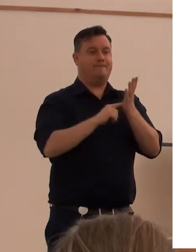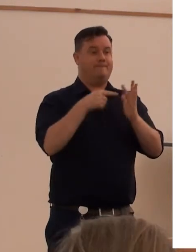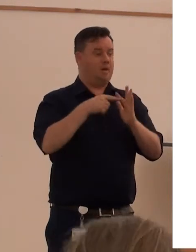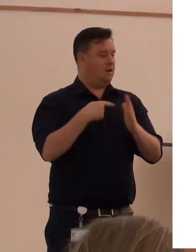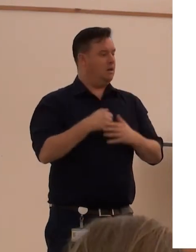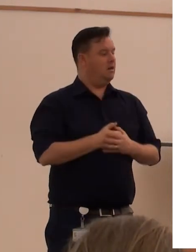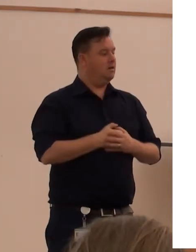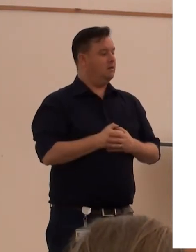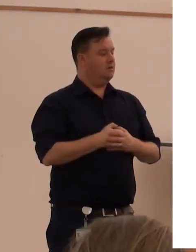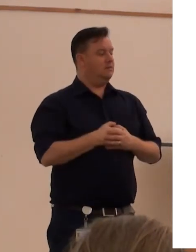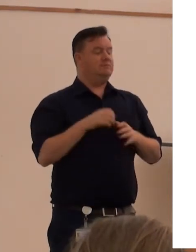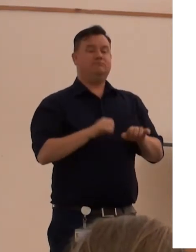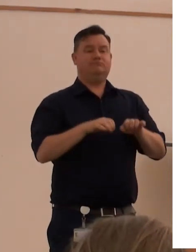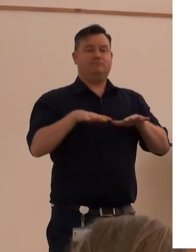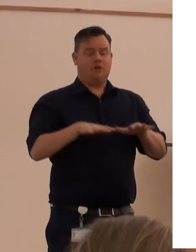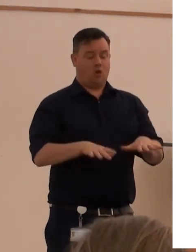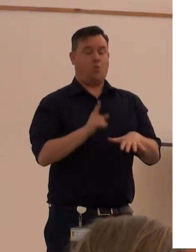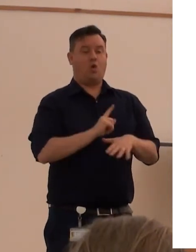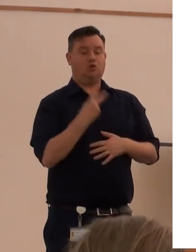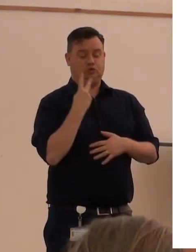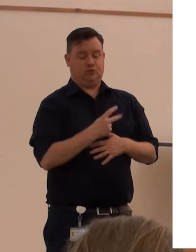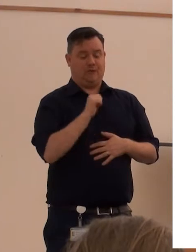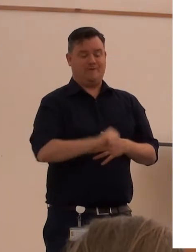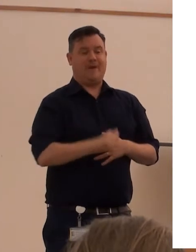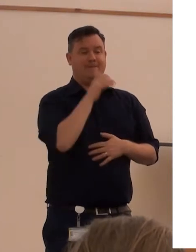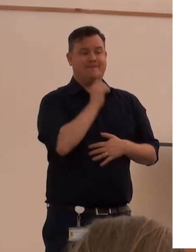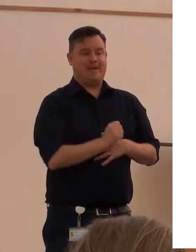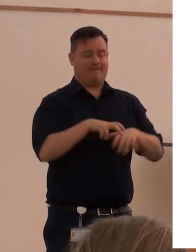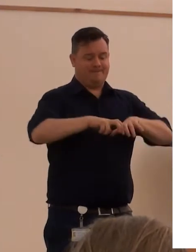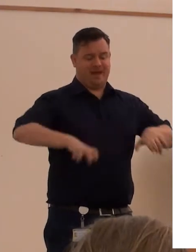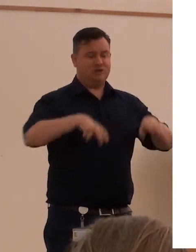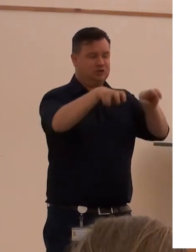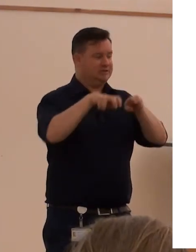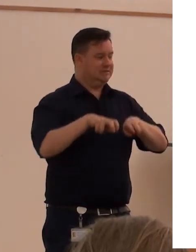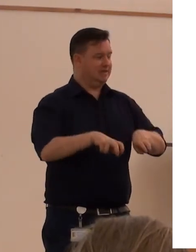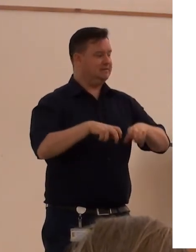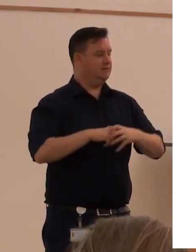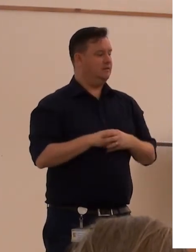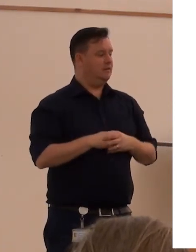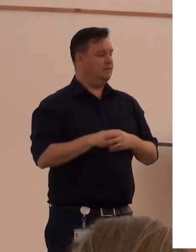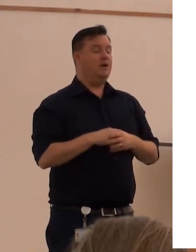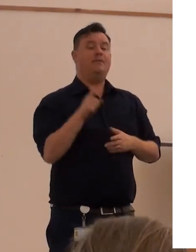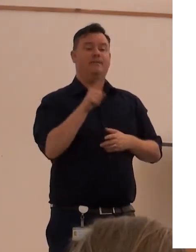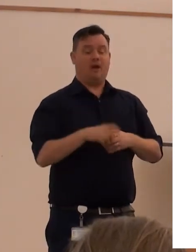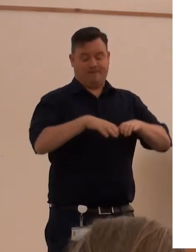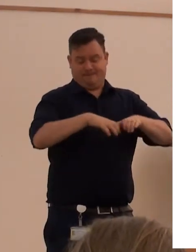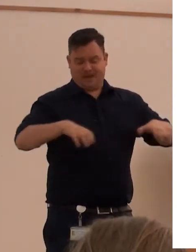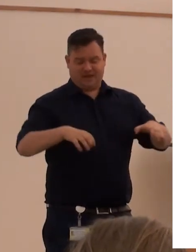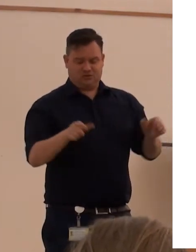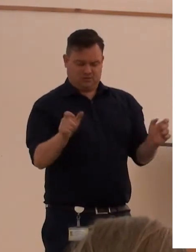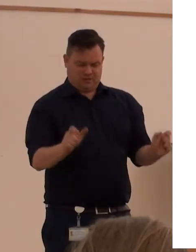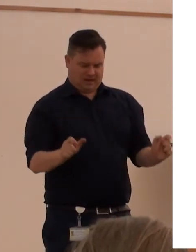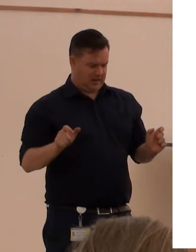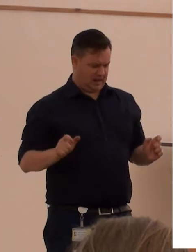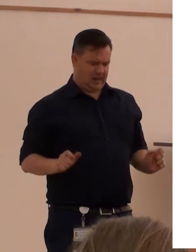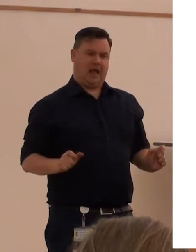fat naked blokes sat on a bench. And you might notice that the bench doesn't have any legs. So how